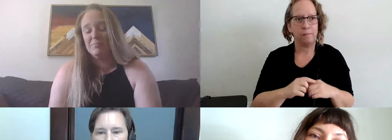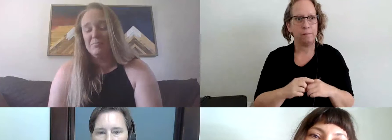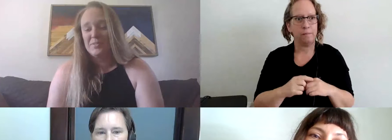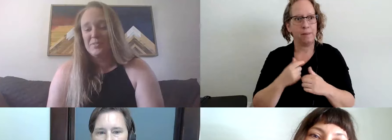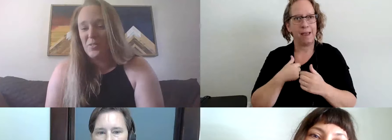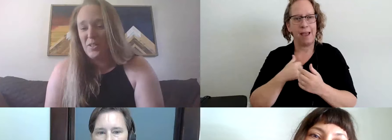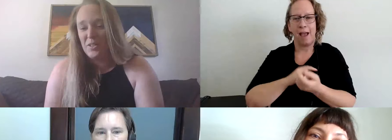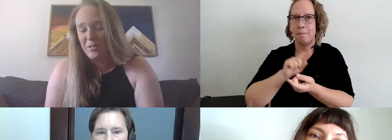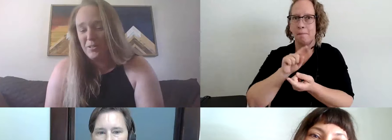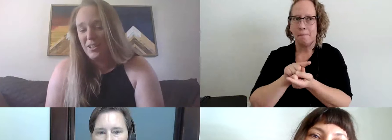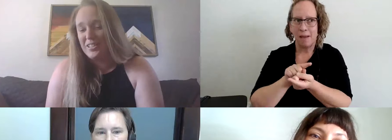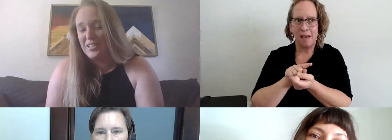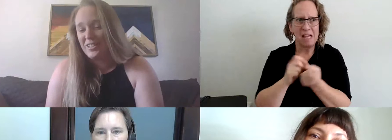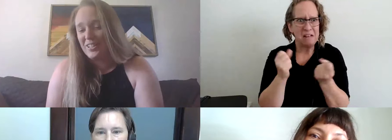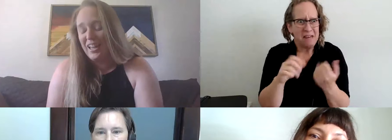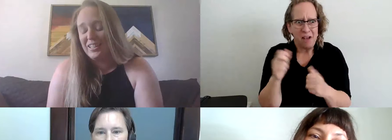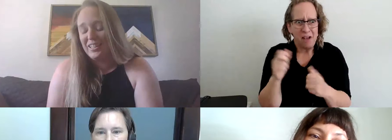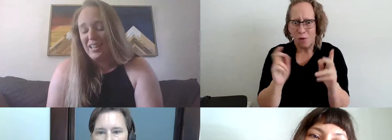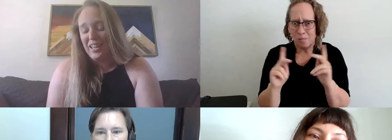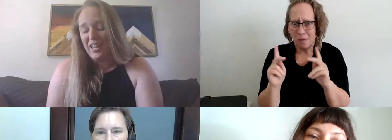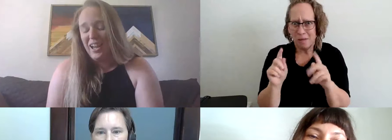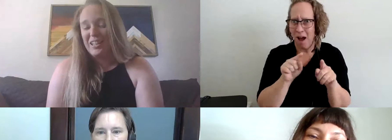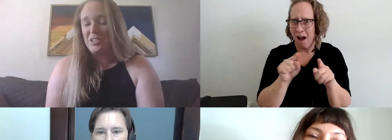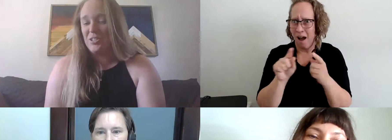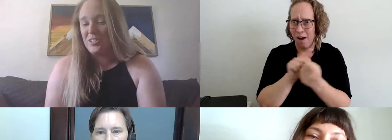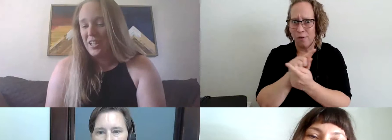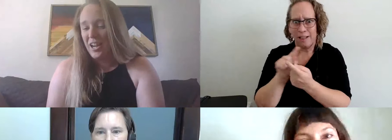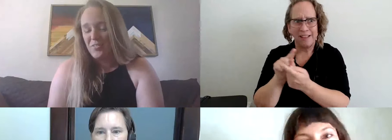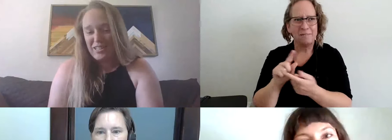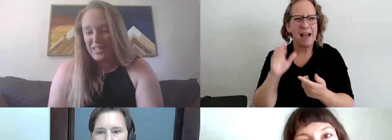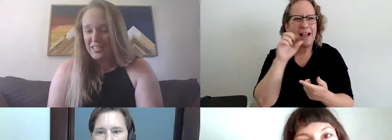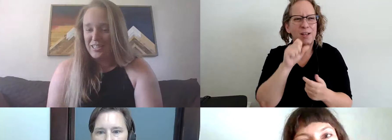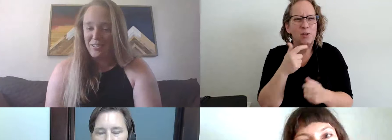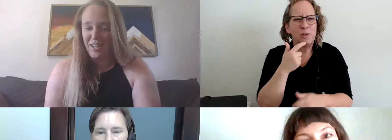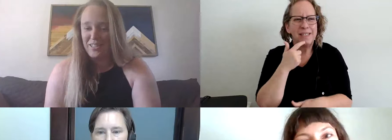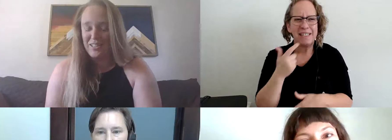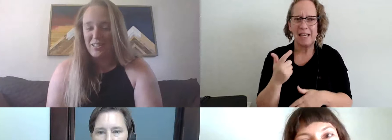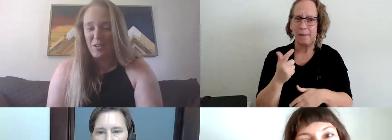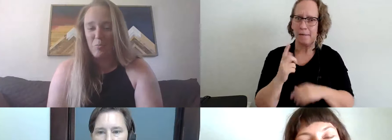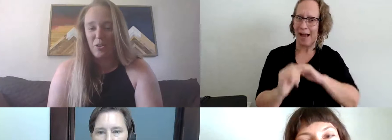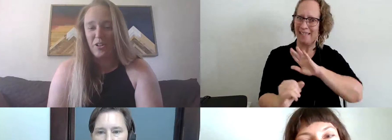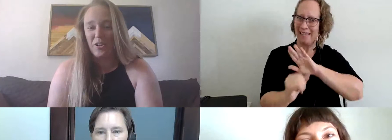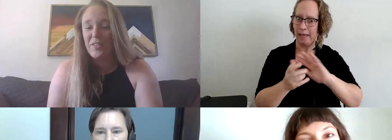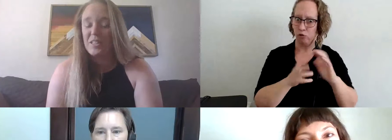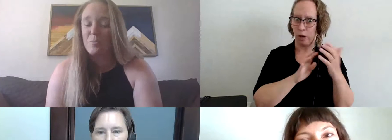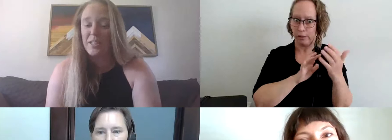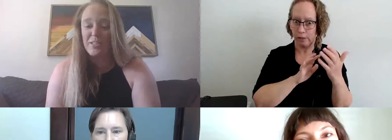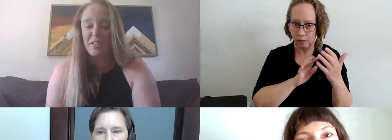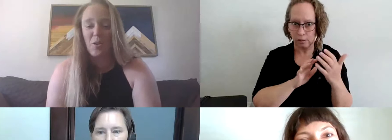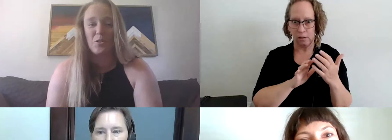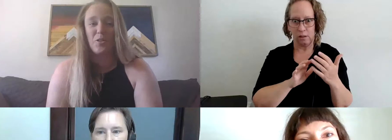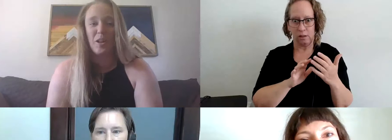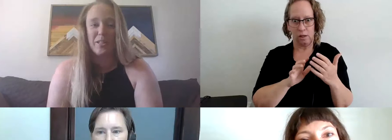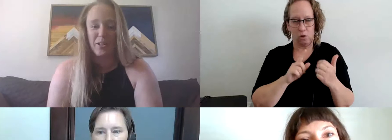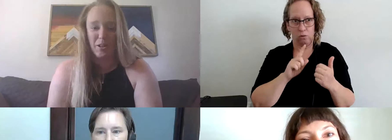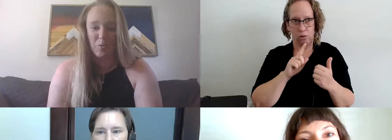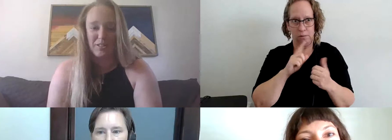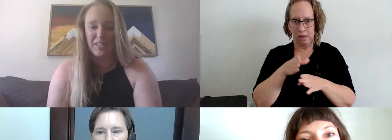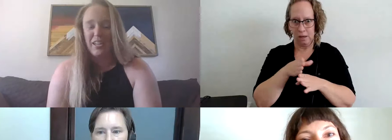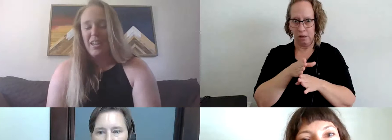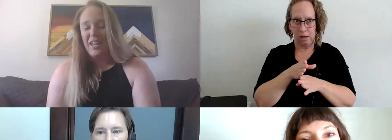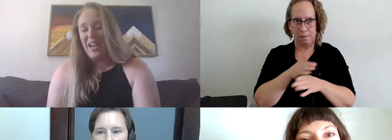met tons of other people and still had, I guess you could say, kind of an identity crisis, bordering on the fence, because I'd always grown